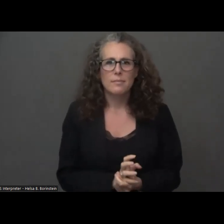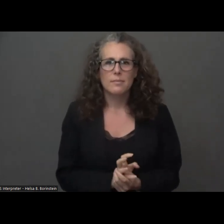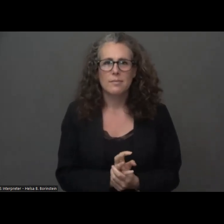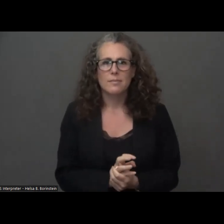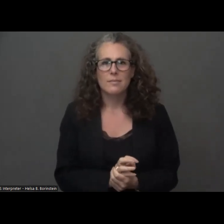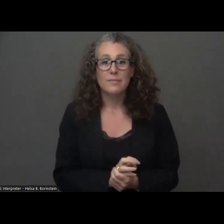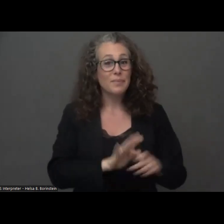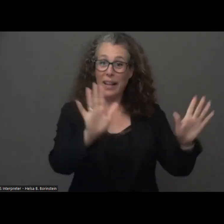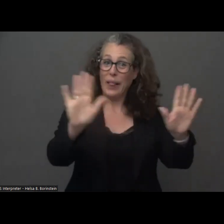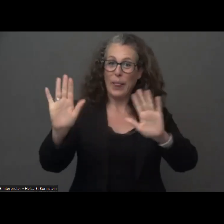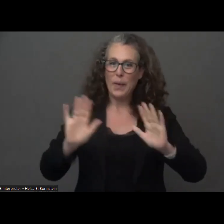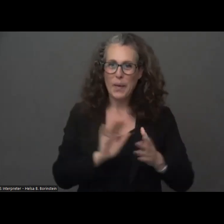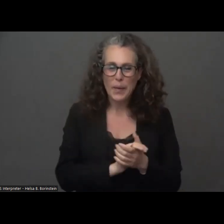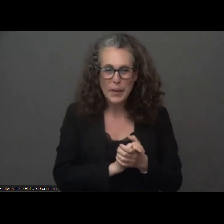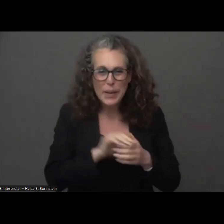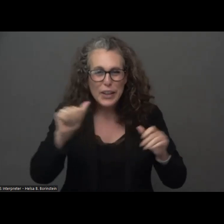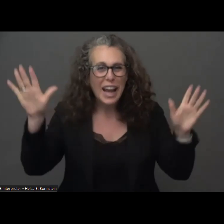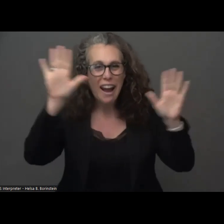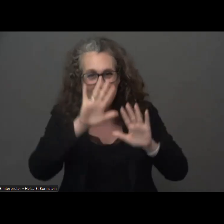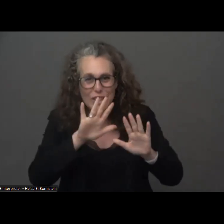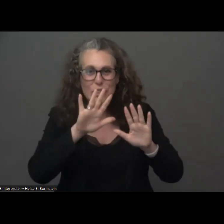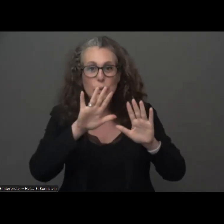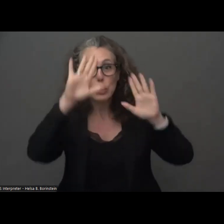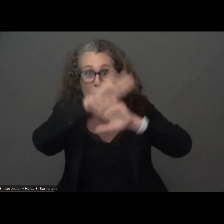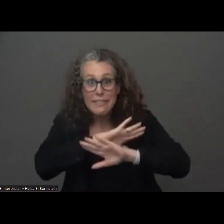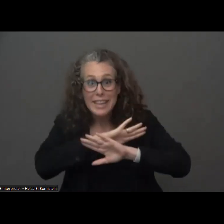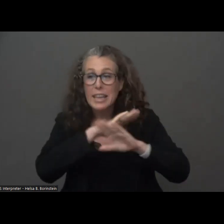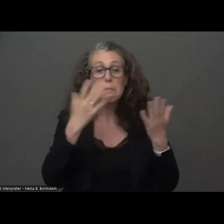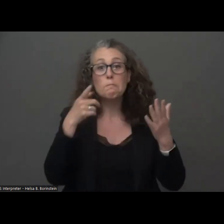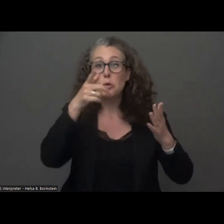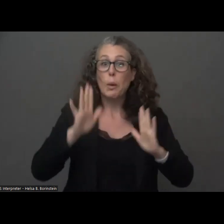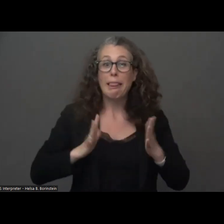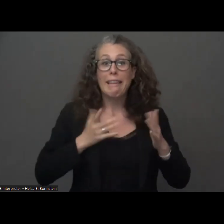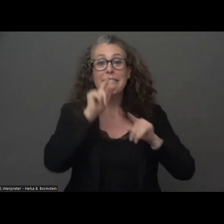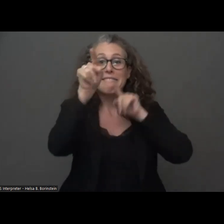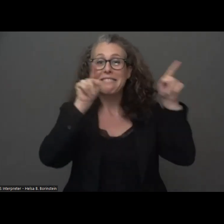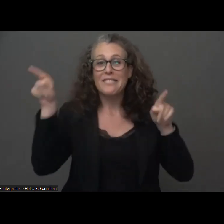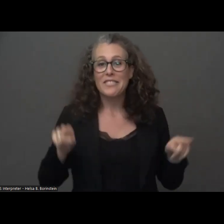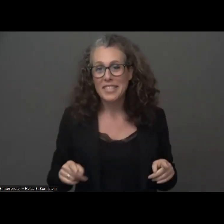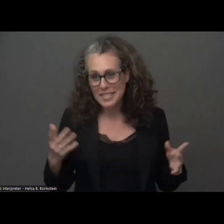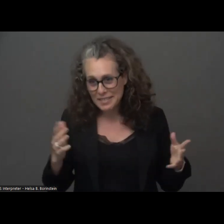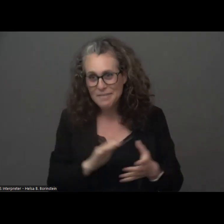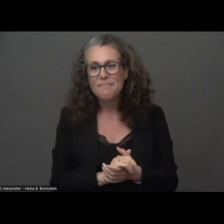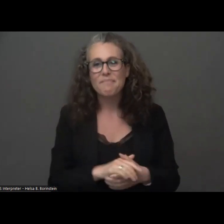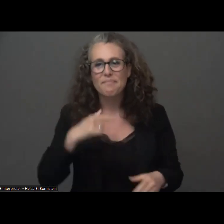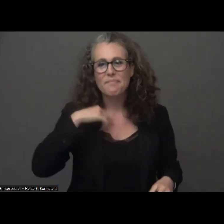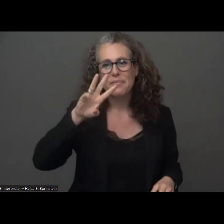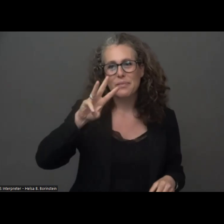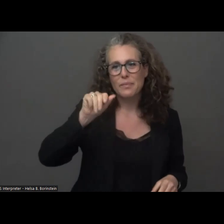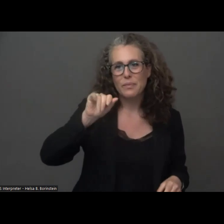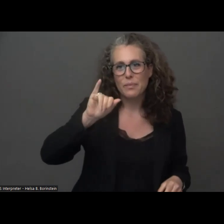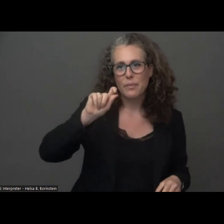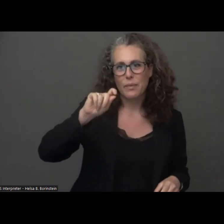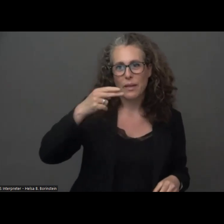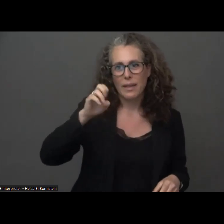Hello, everybody. Good afternoon and good evening from wherever you are. As mentioned by Susan, my name is Waithera Mwai from